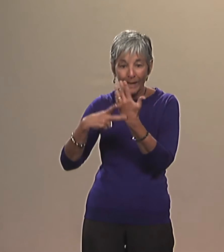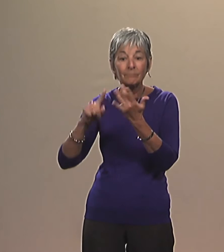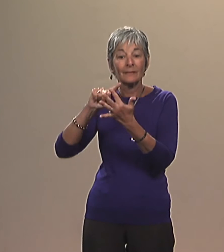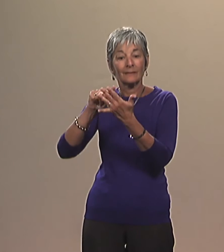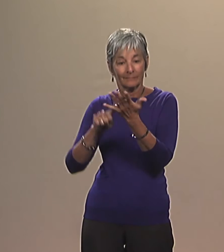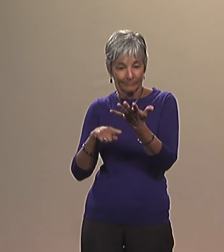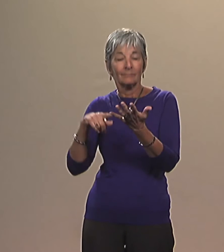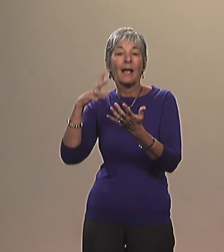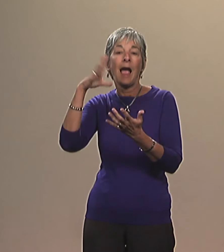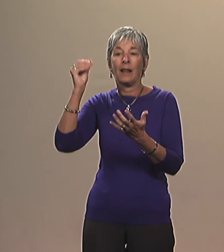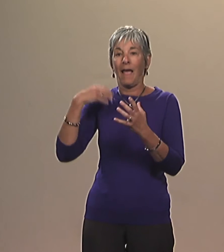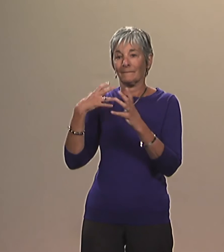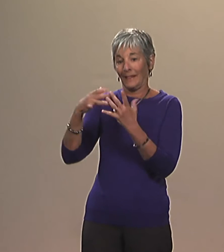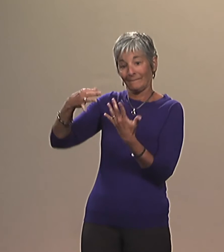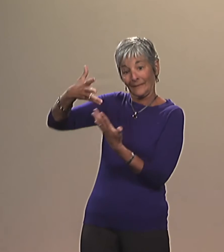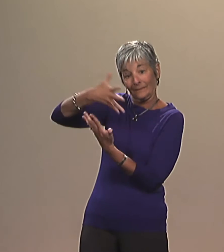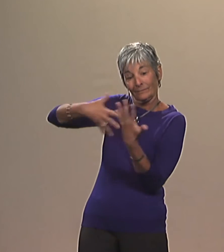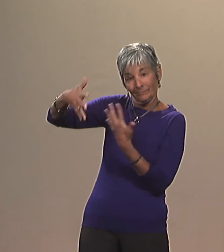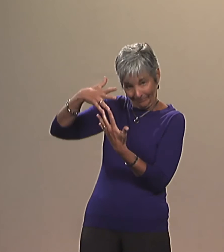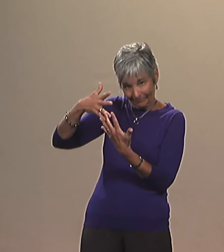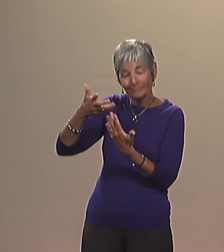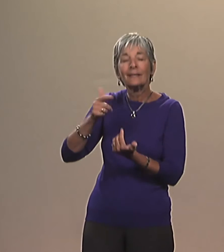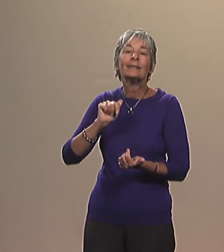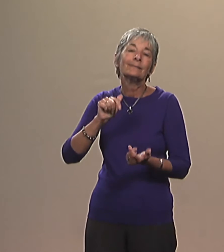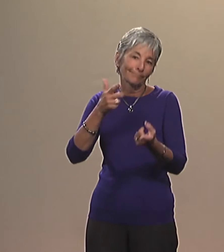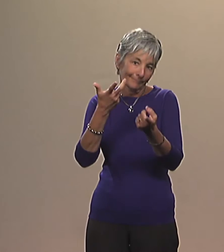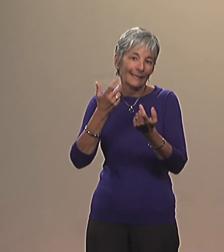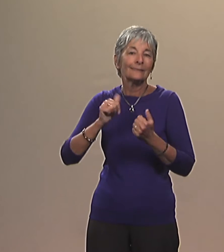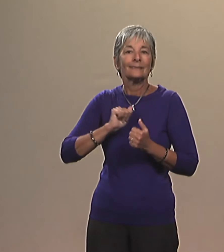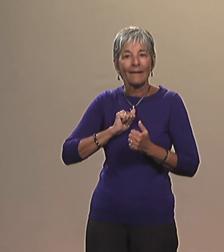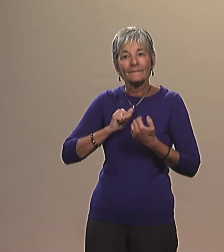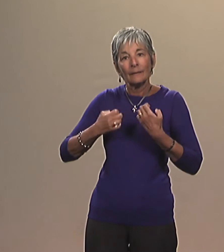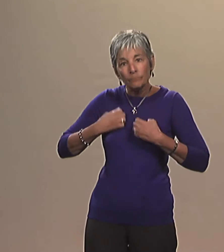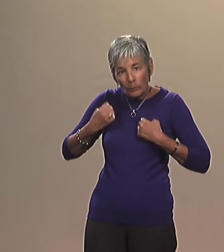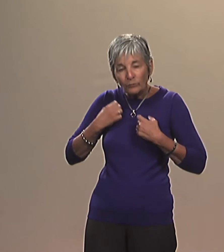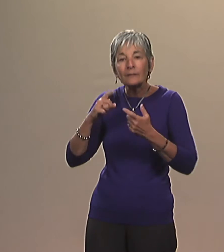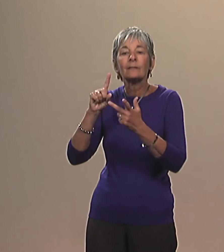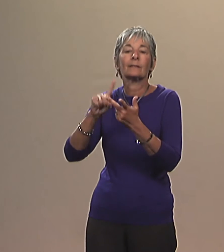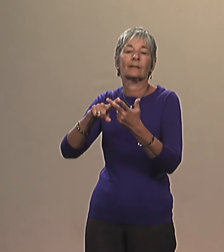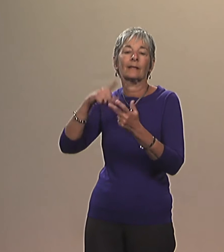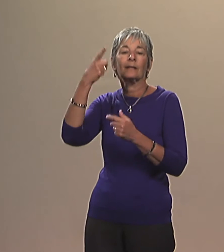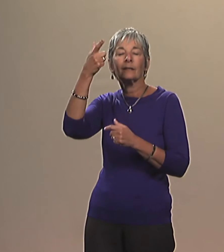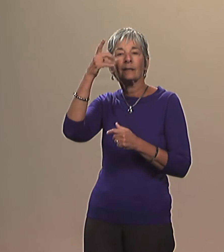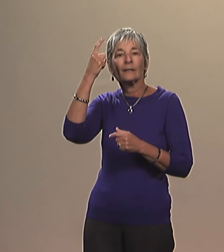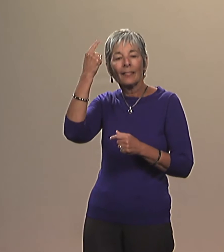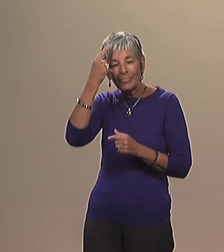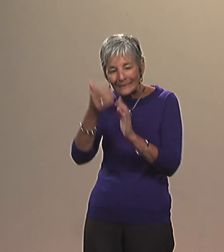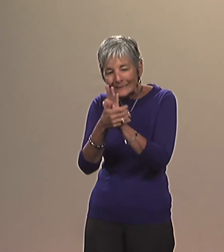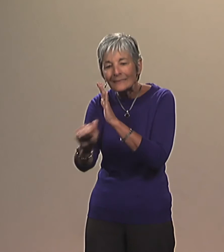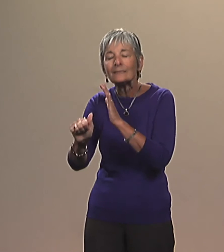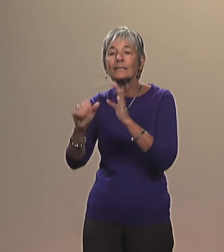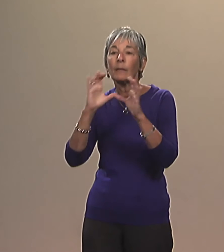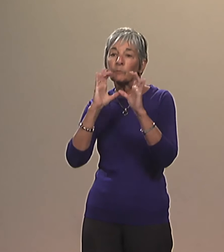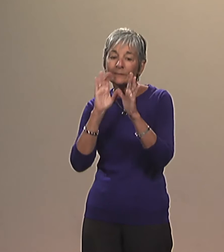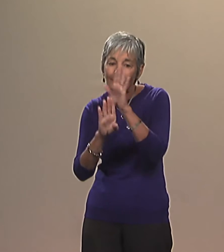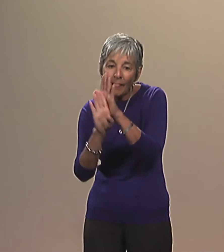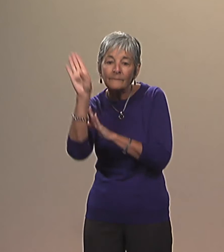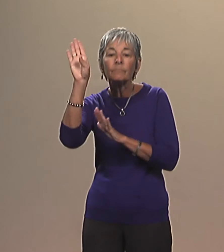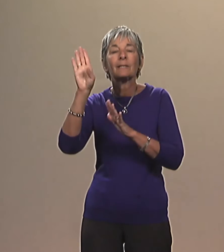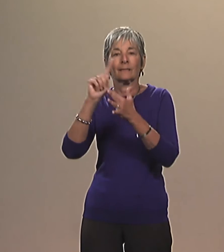for socialization had better self-esteem, social, emotional, and thinking skills, and communication development. Their gains were significant